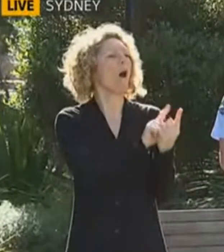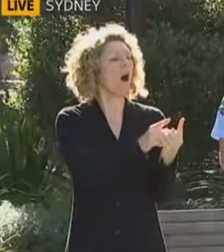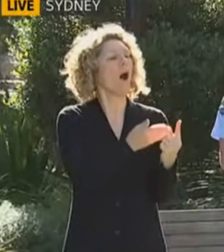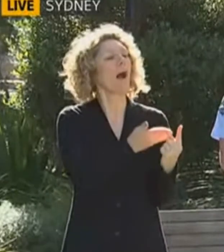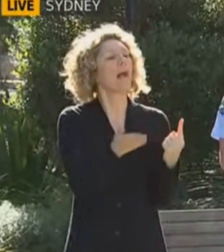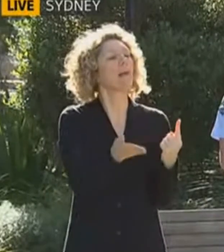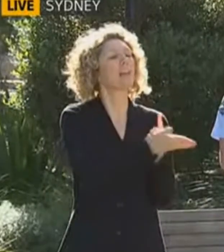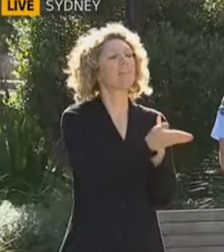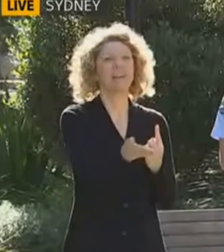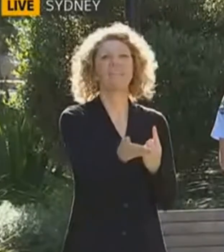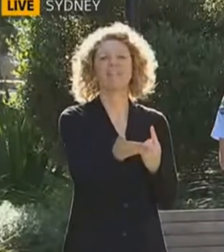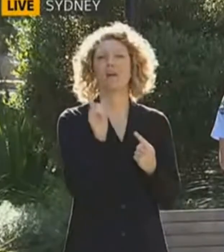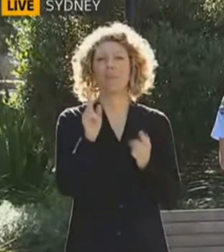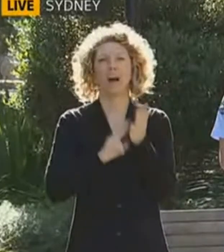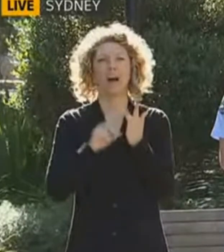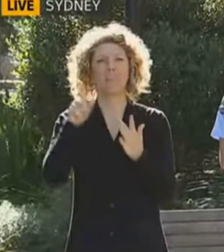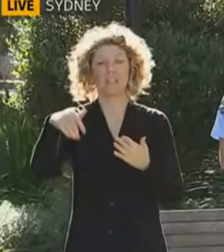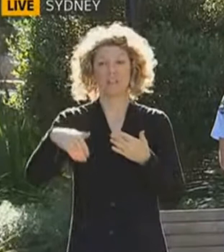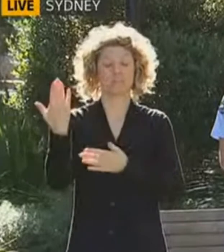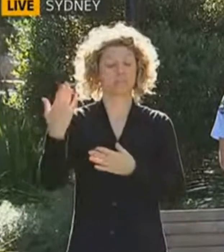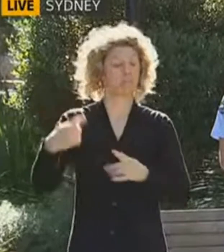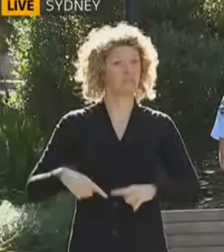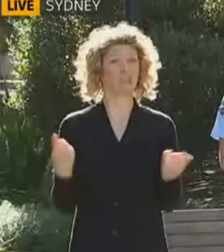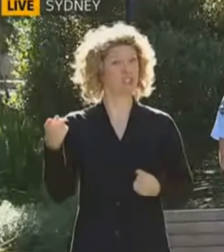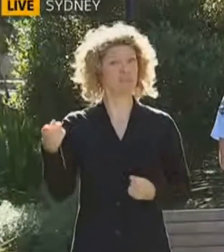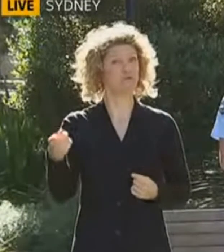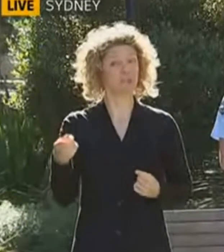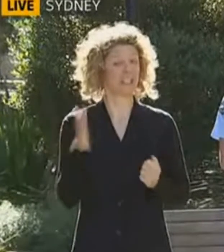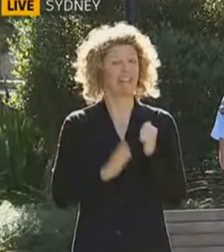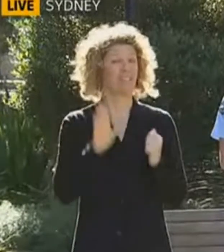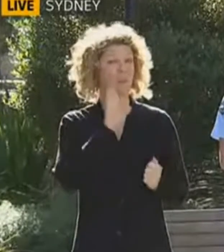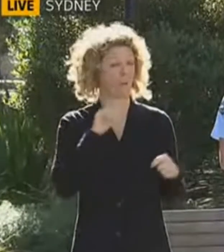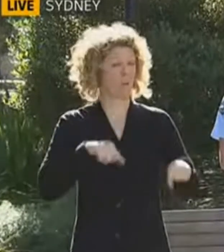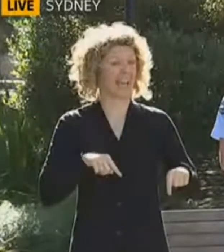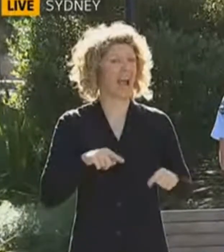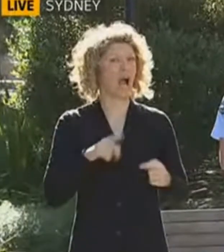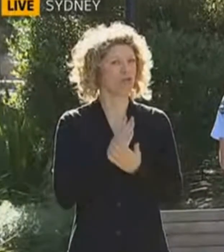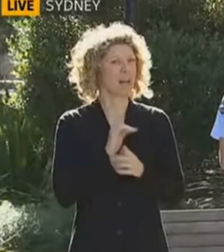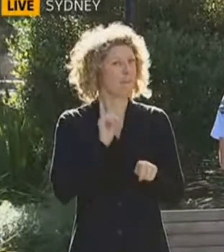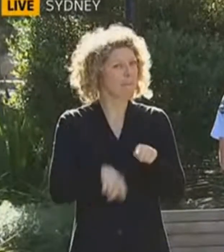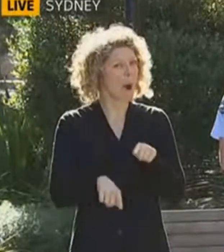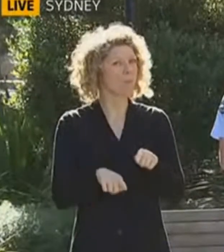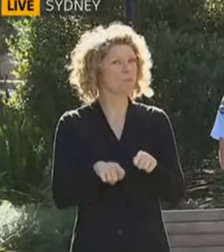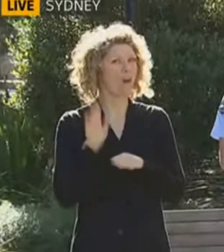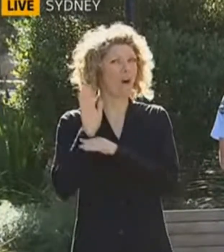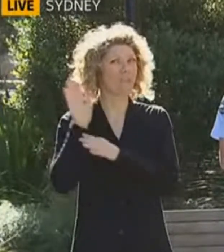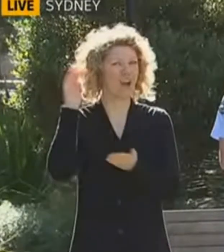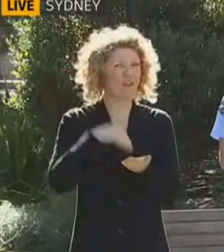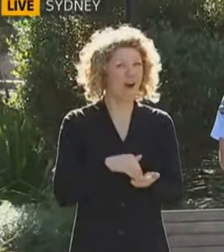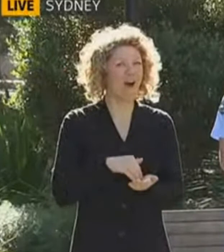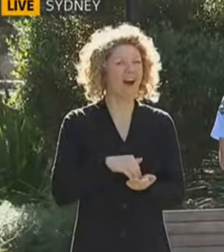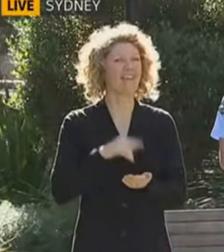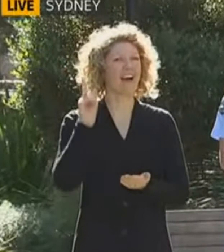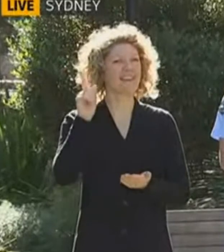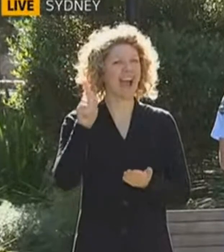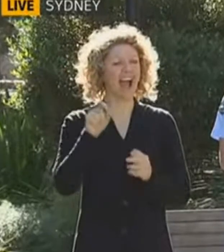contacts. Because the Victorian situation is so different, it's actually a new phenomenon in Australia, and that's why in consultation with the